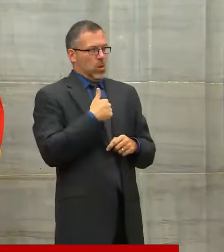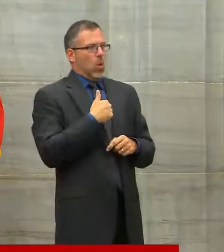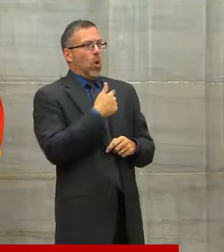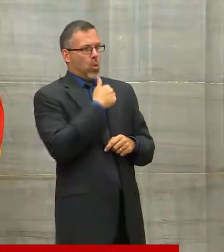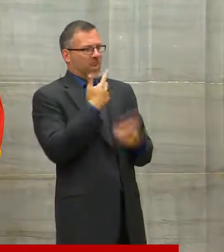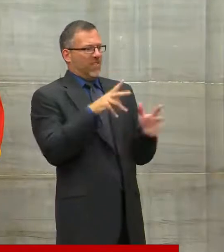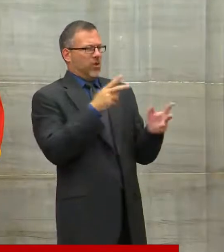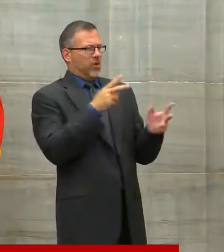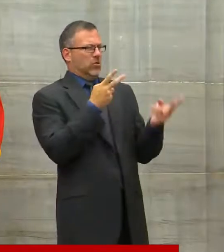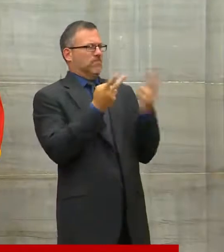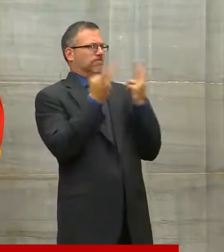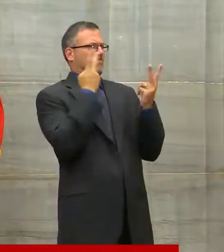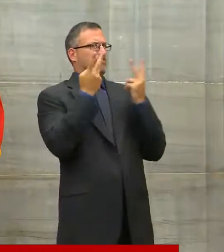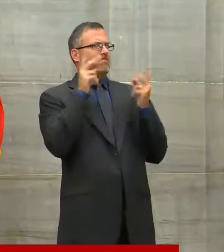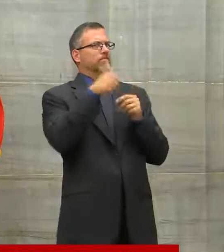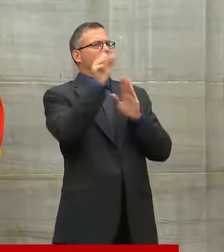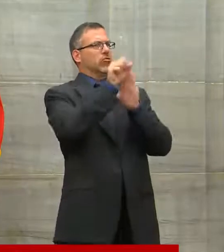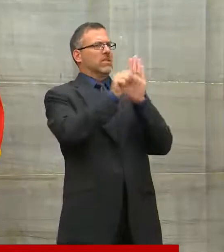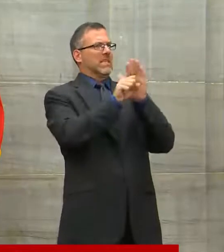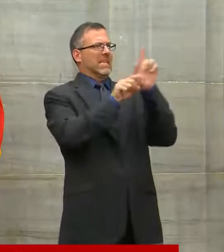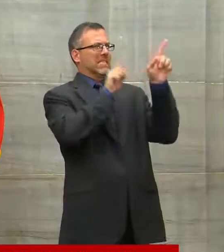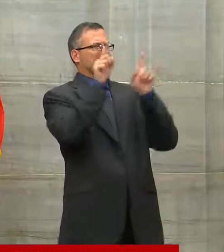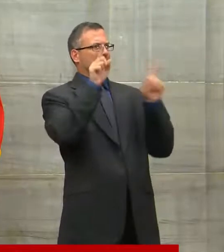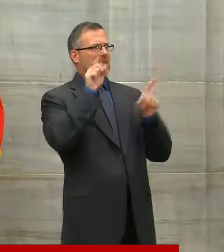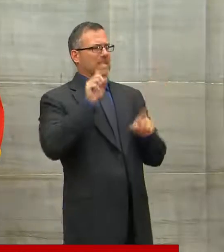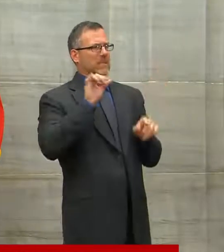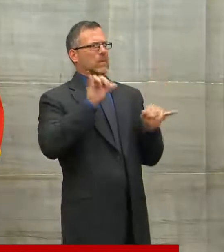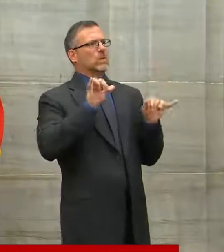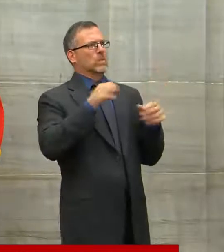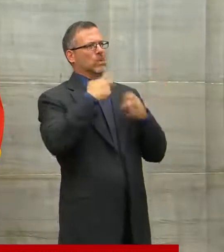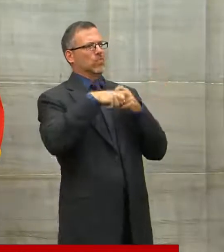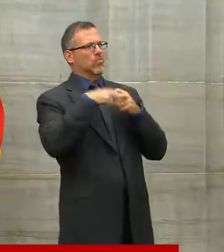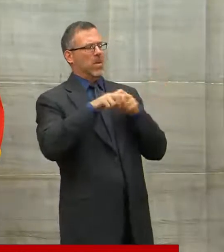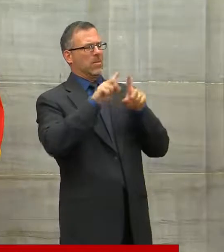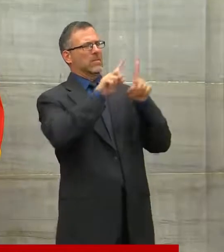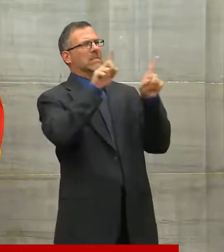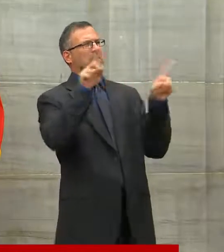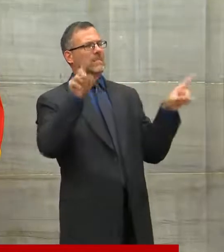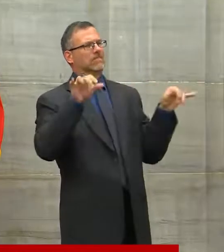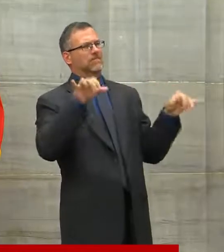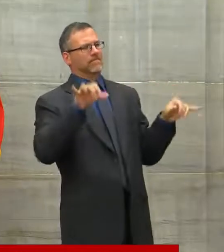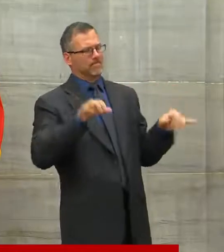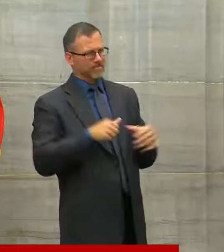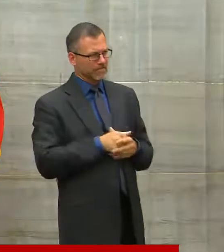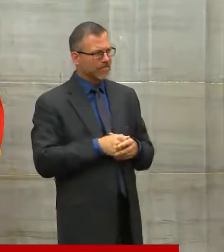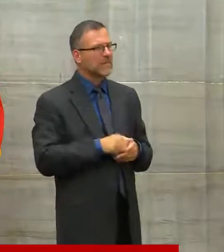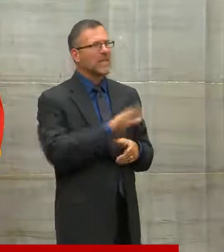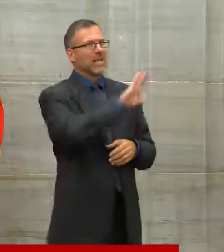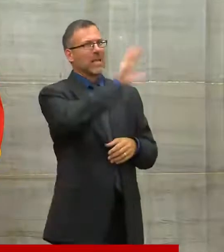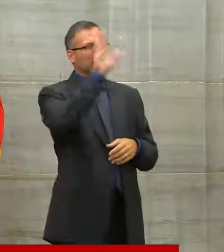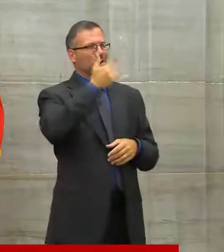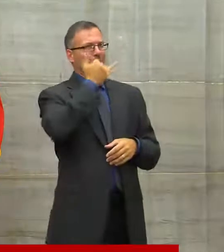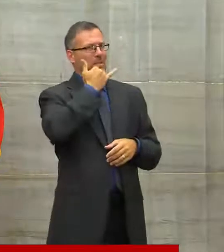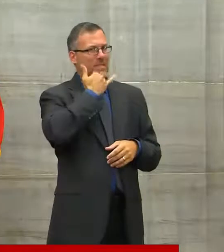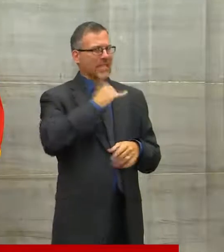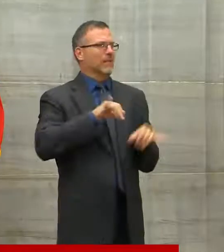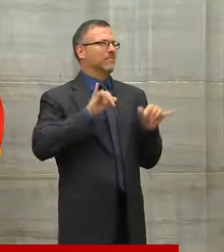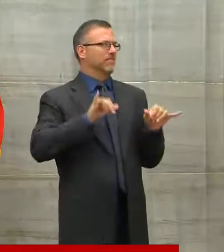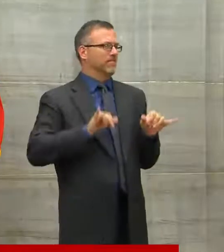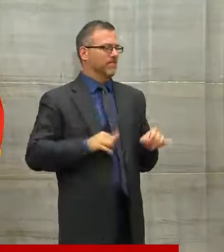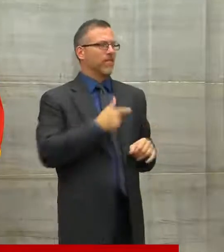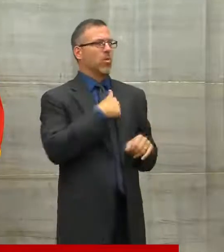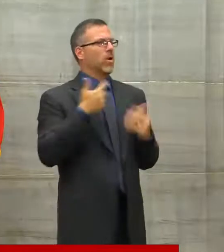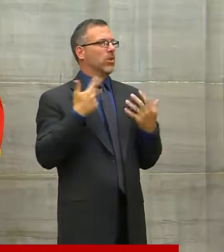other states to try to alleviate and to look at the challenges they've had and the mistakes they've made so that we don't make